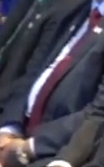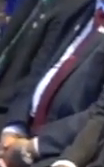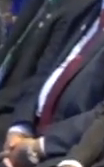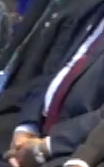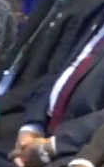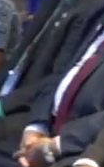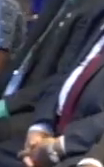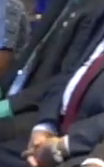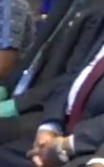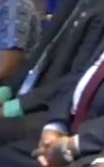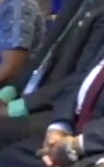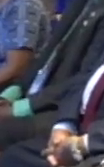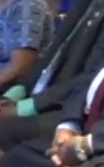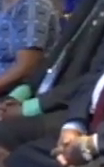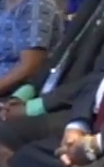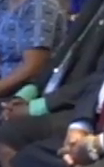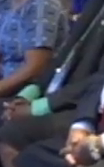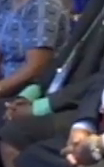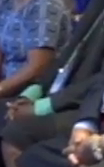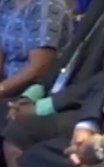Cybersecurity and Resilience Strategy